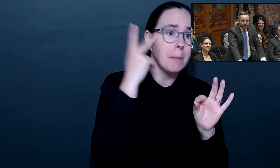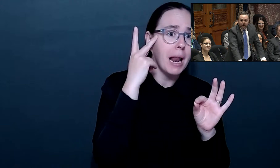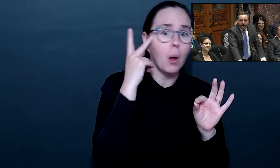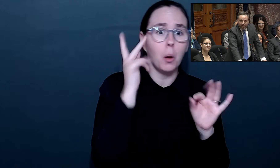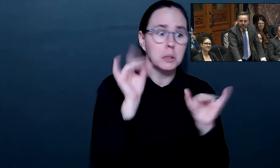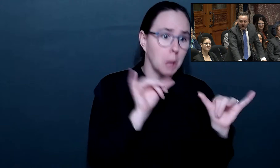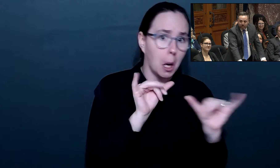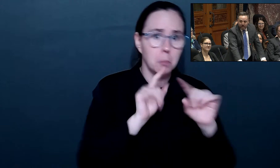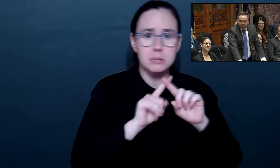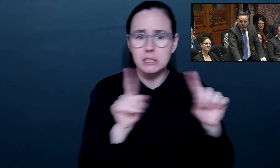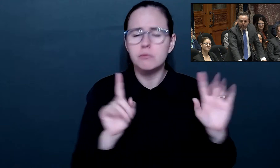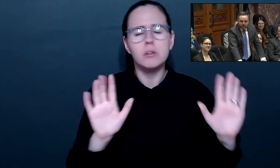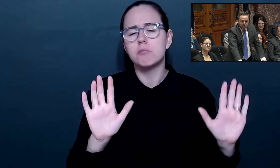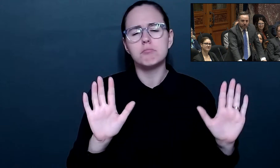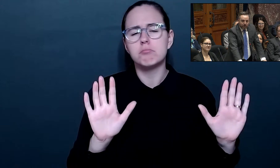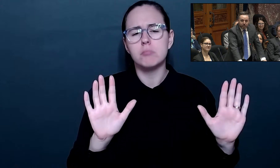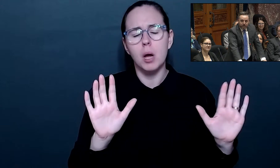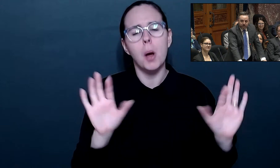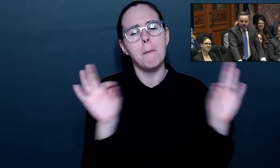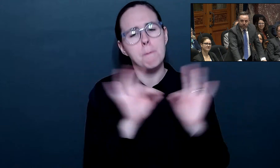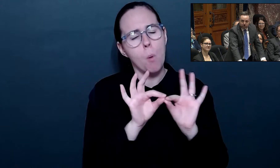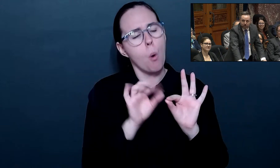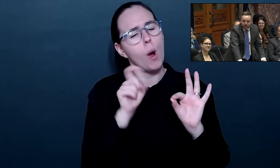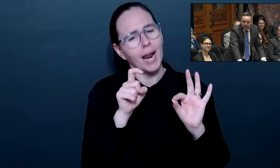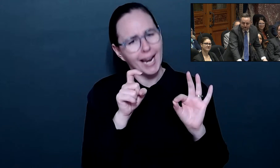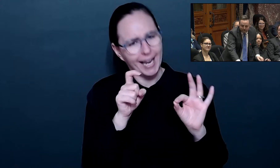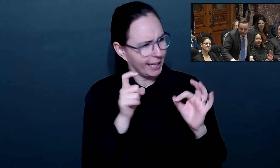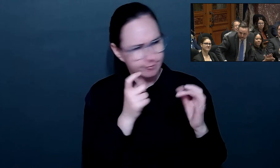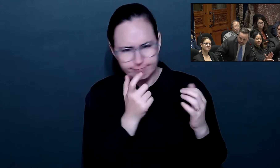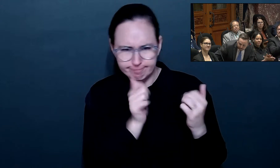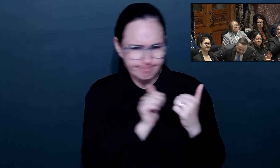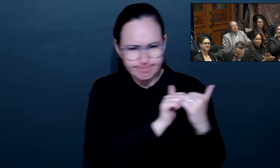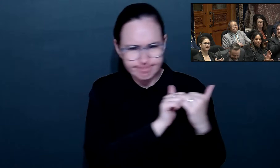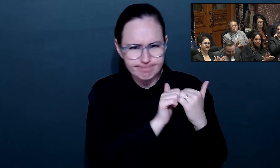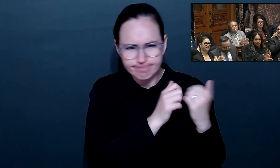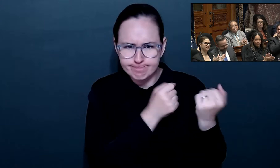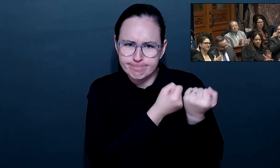all unified in our desire to make things better for the people in our communities and in British Columbia.